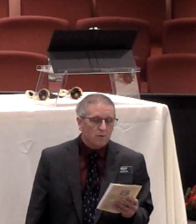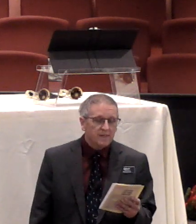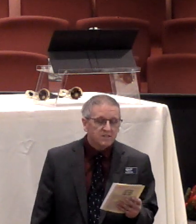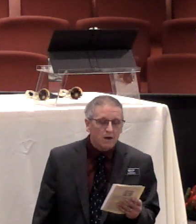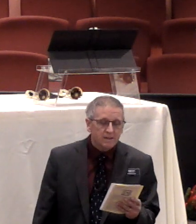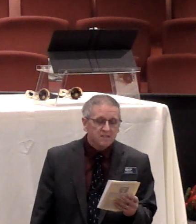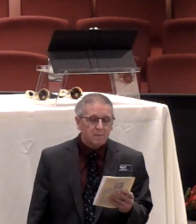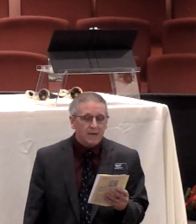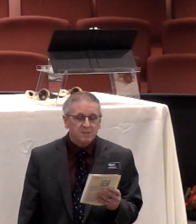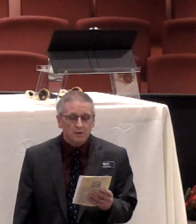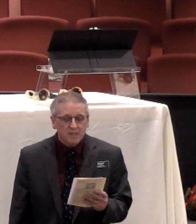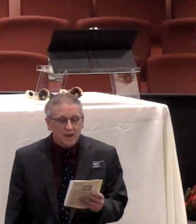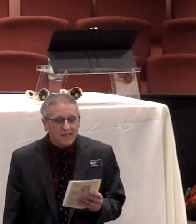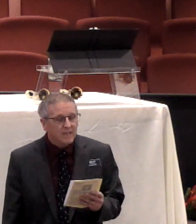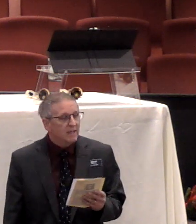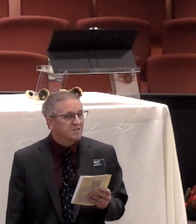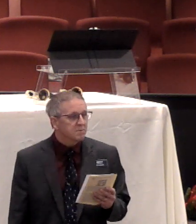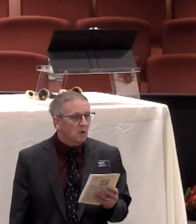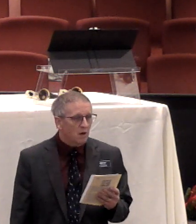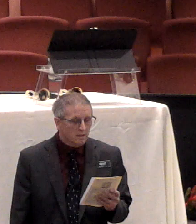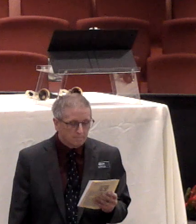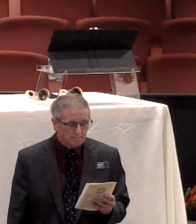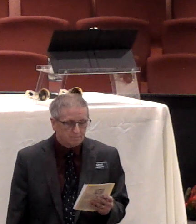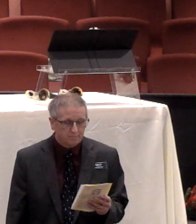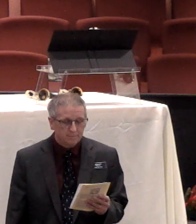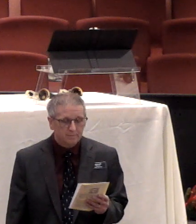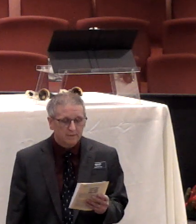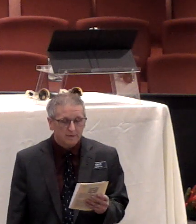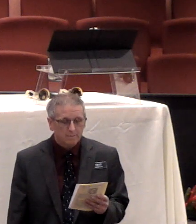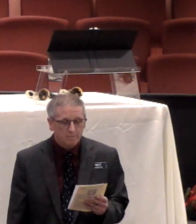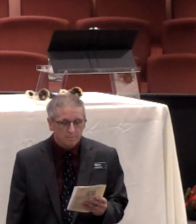their child. For they saw in this babe so tiny and small,